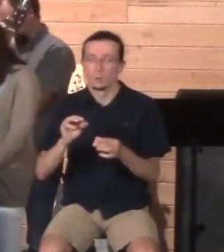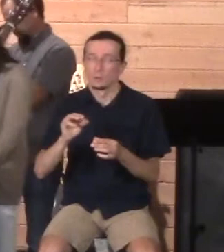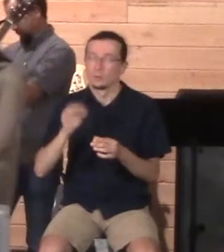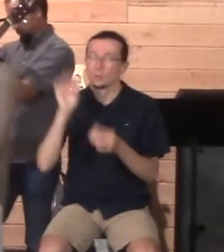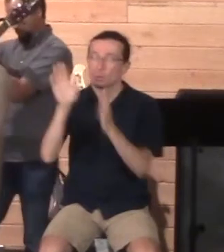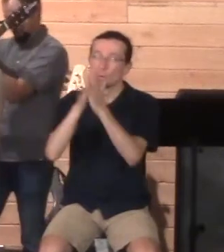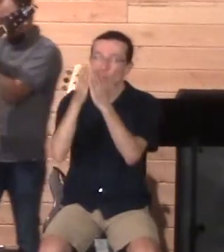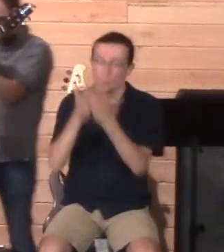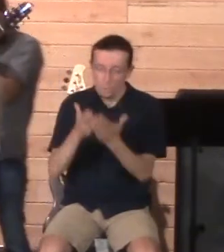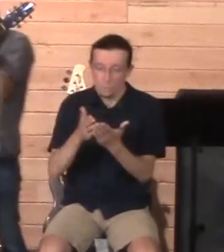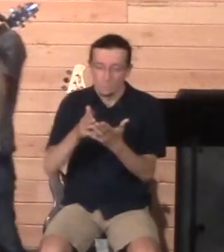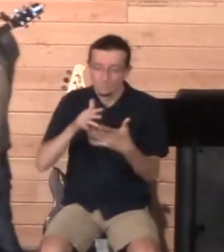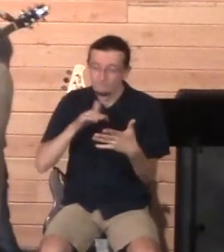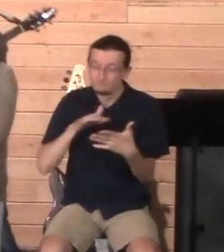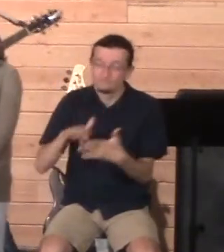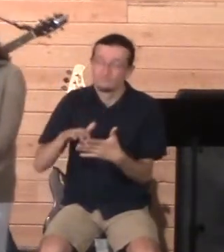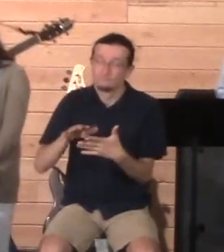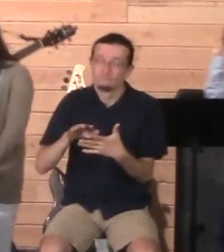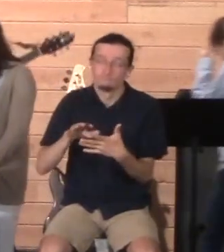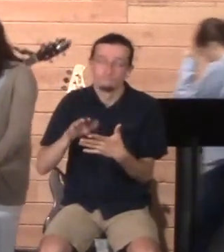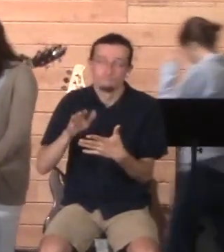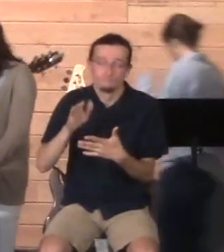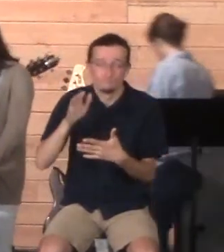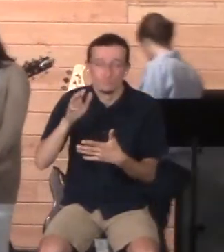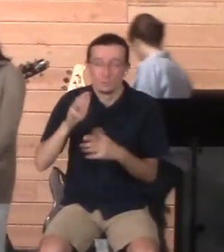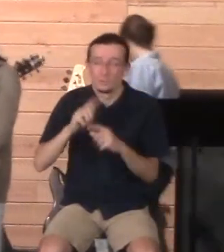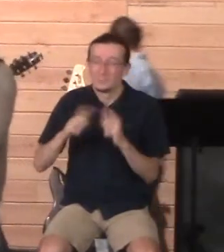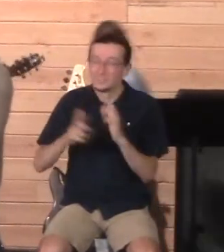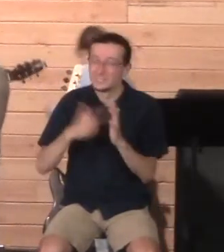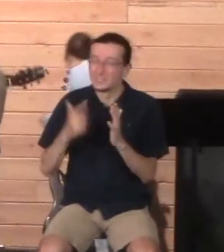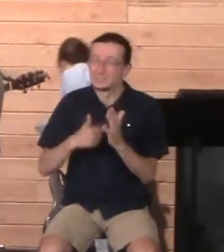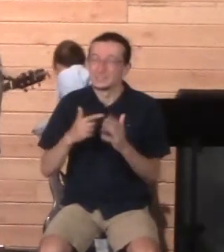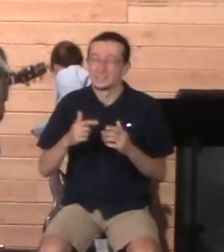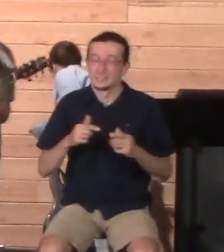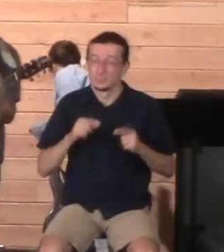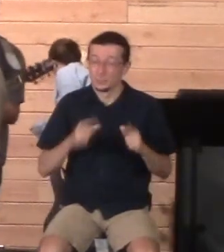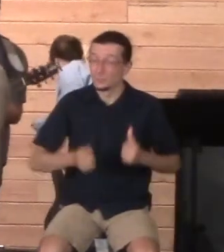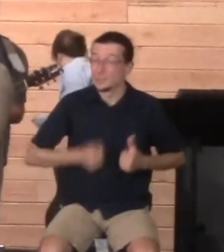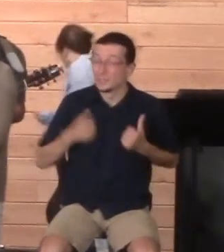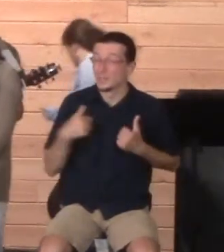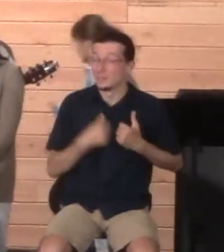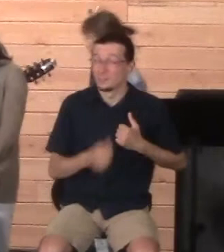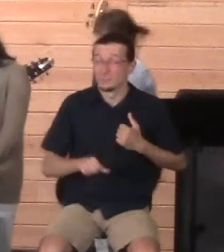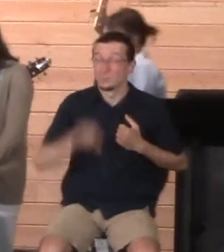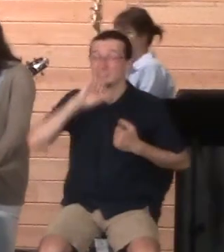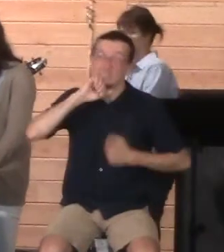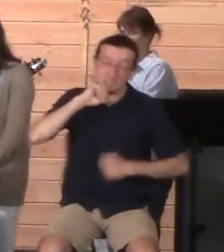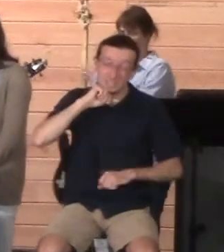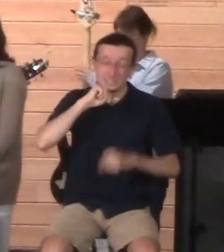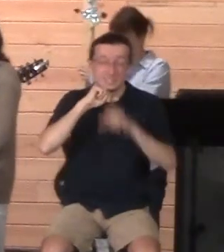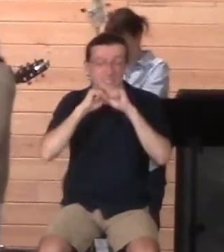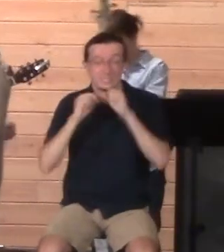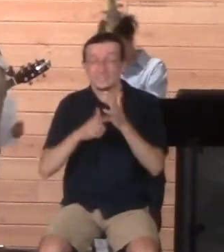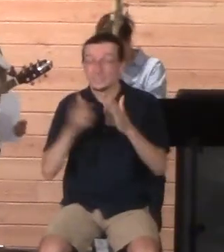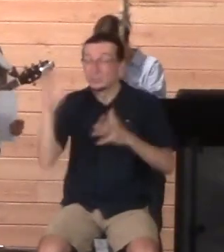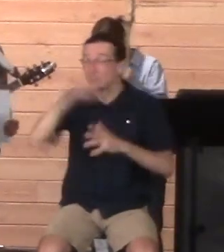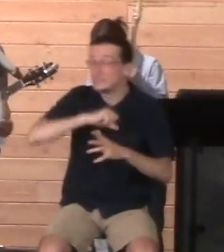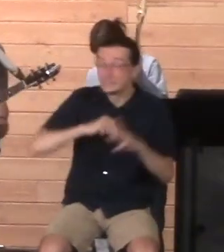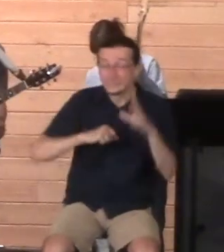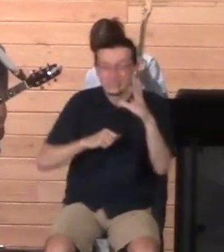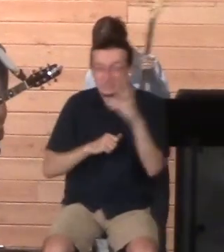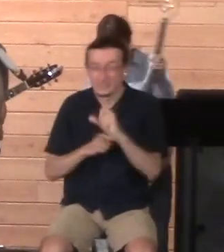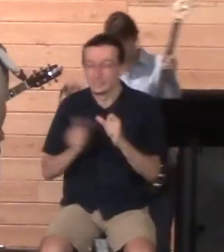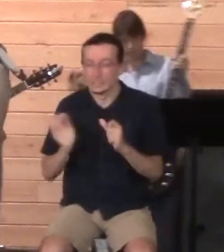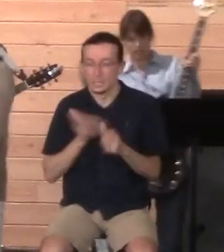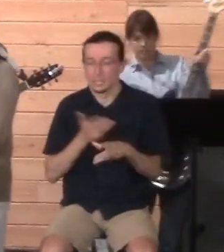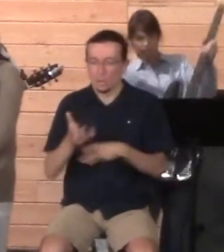Lord, the life that we live, sometimes we take some hits and we have some misses and our confidence